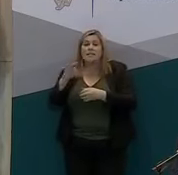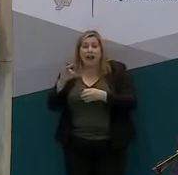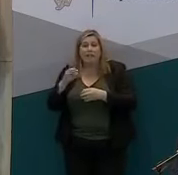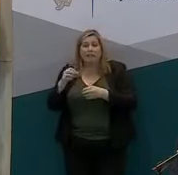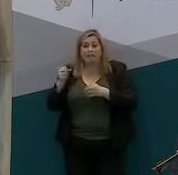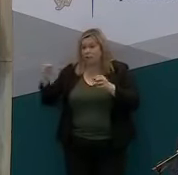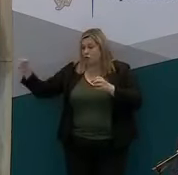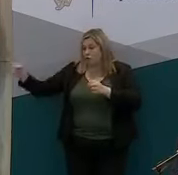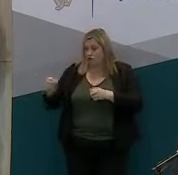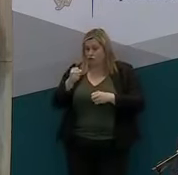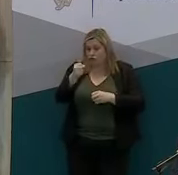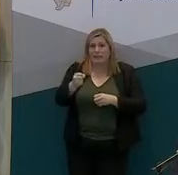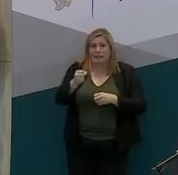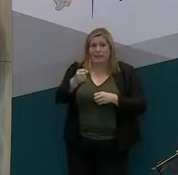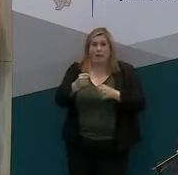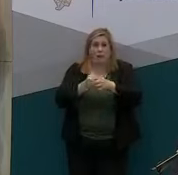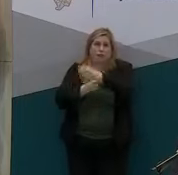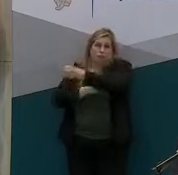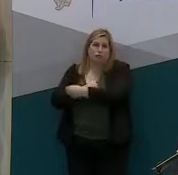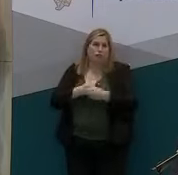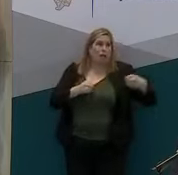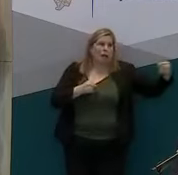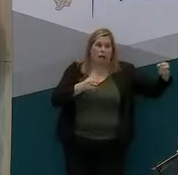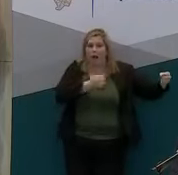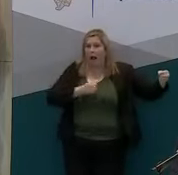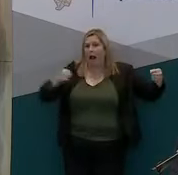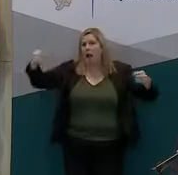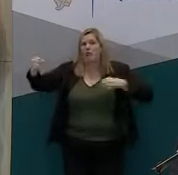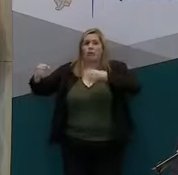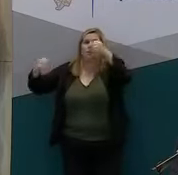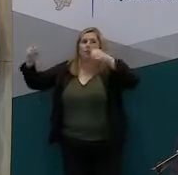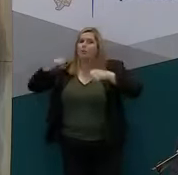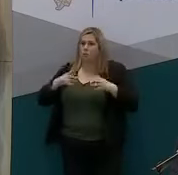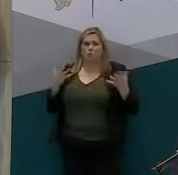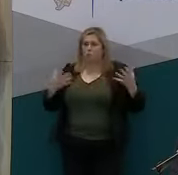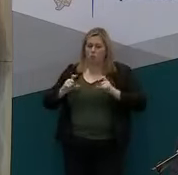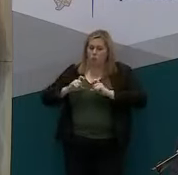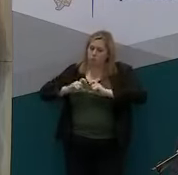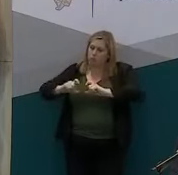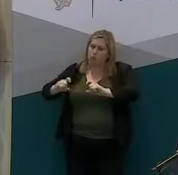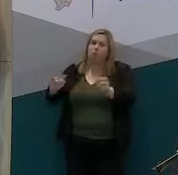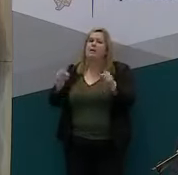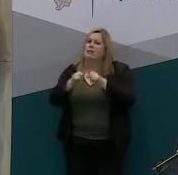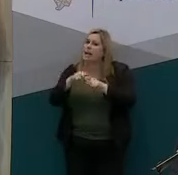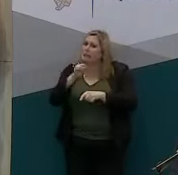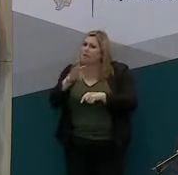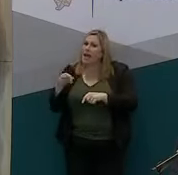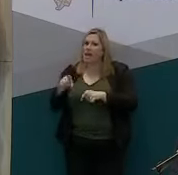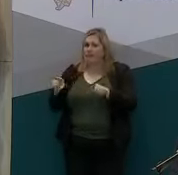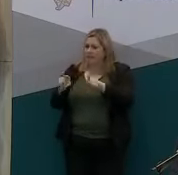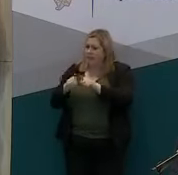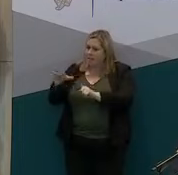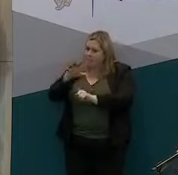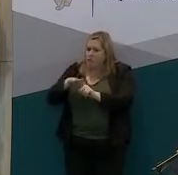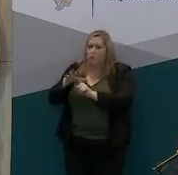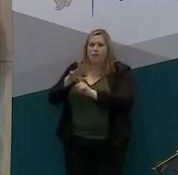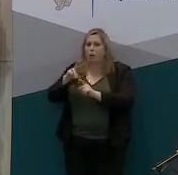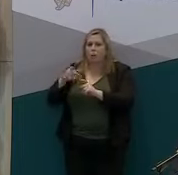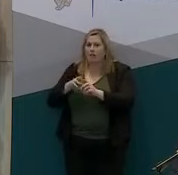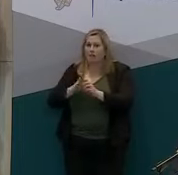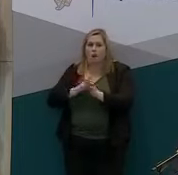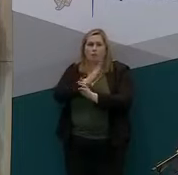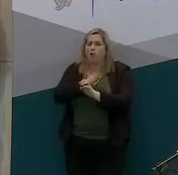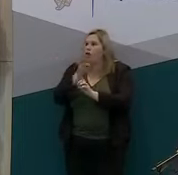staff directly into the nursing home to support their staffing levels. But to emphasise again, what we want to do is build on their existing clinical supports rather than replace them.